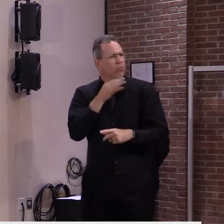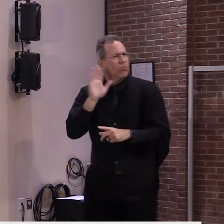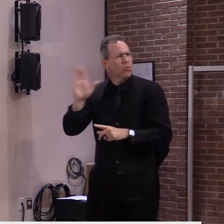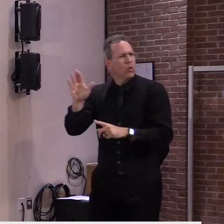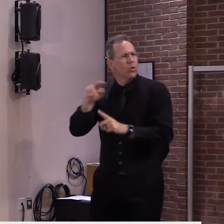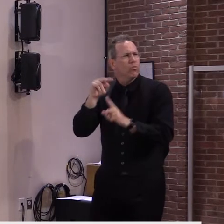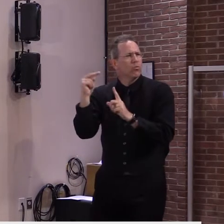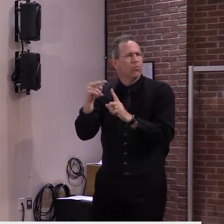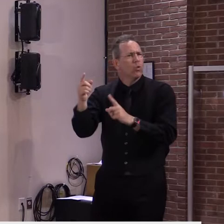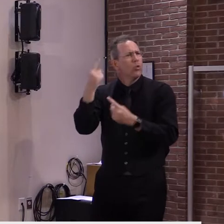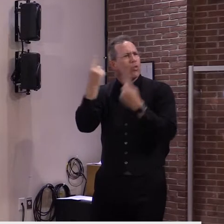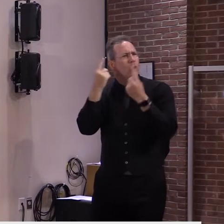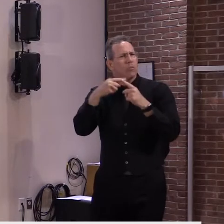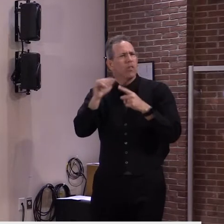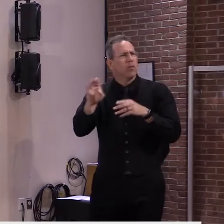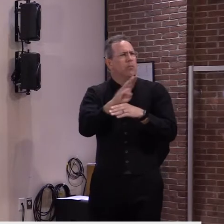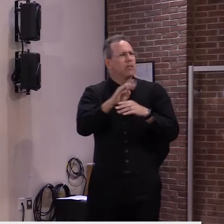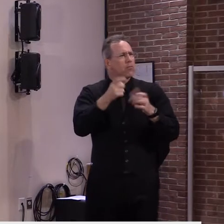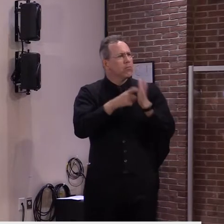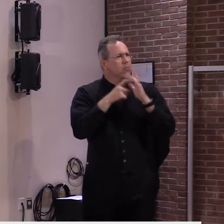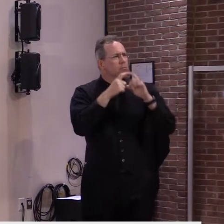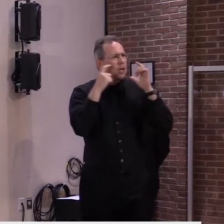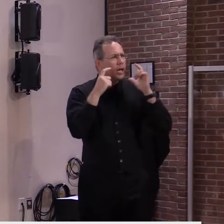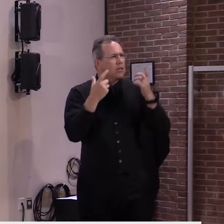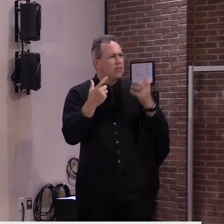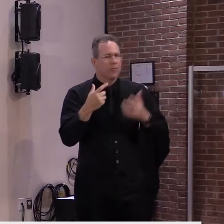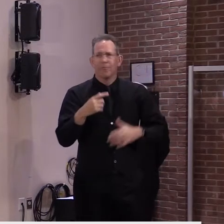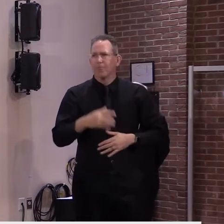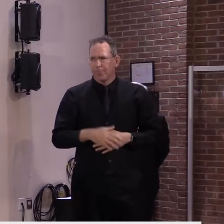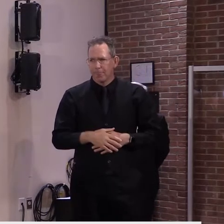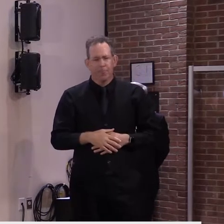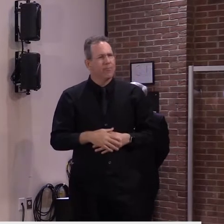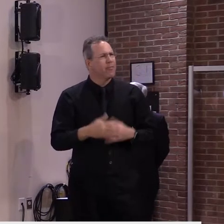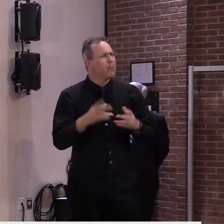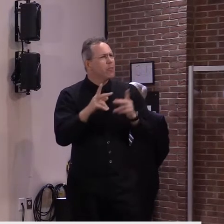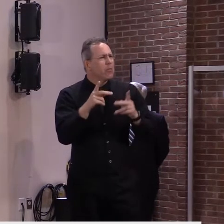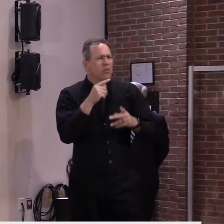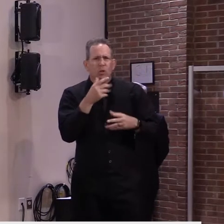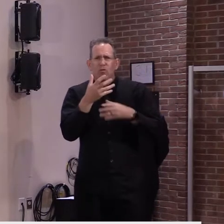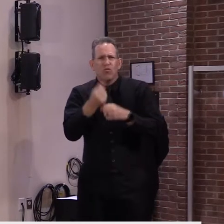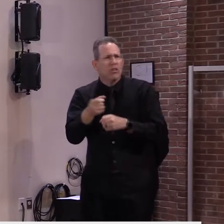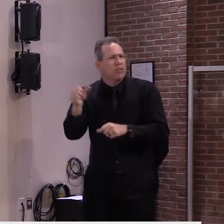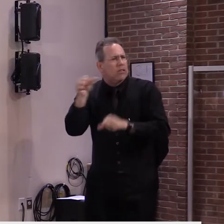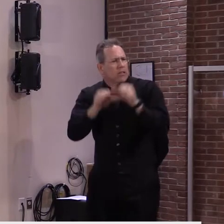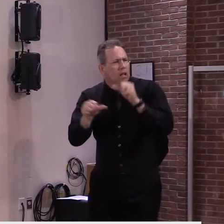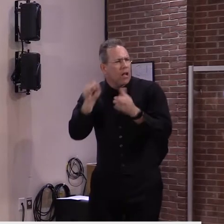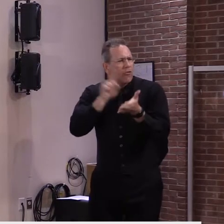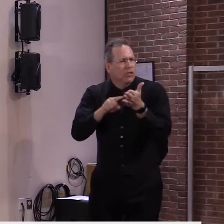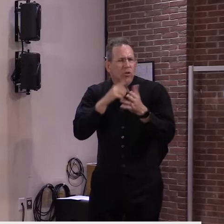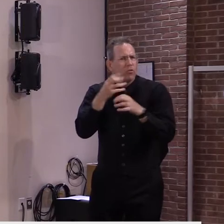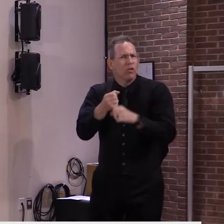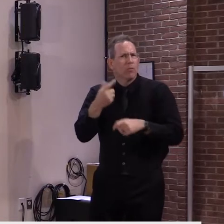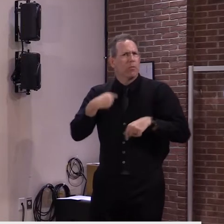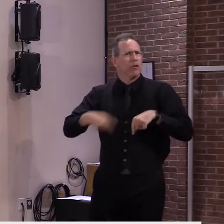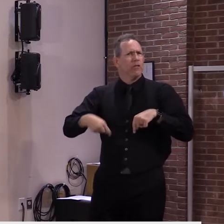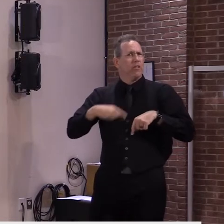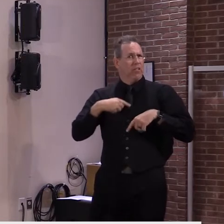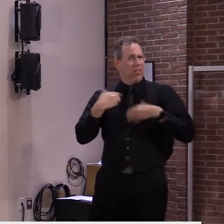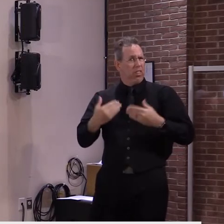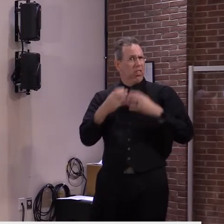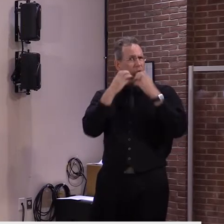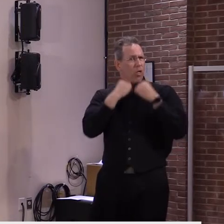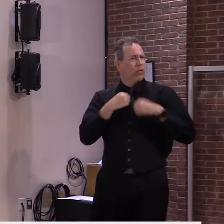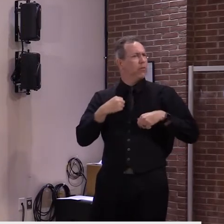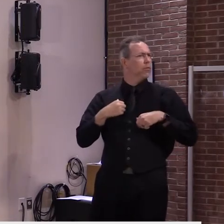are people not trusting the science, or are people just hesitant? I mean, what are you seeing and hearing? Yeah, you